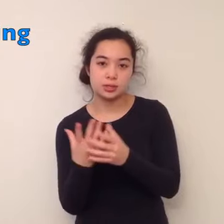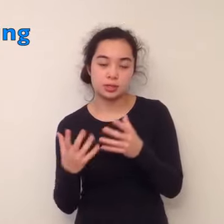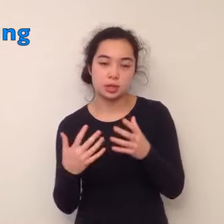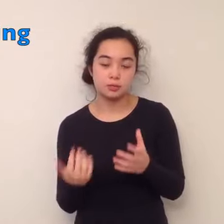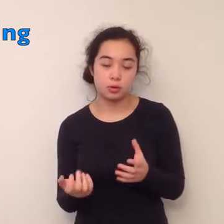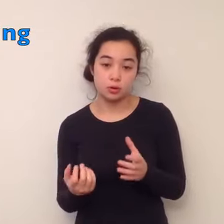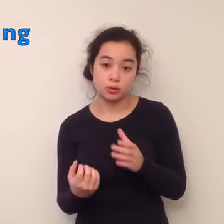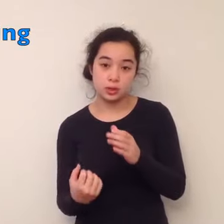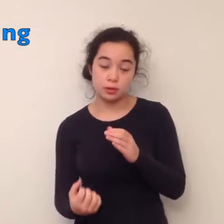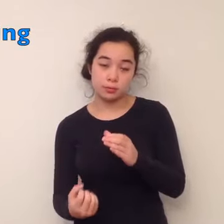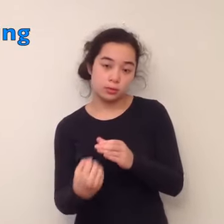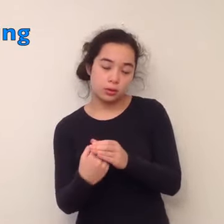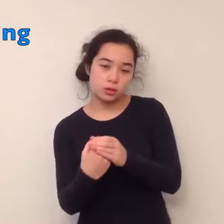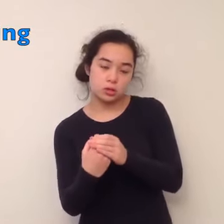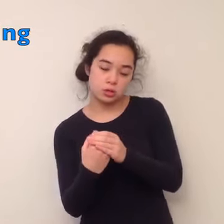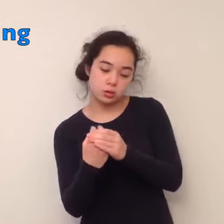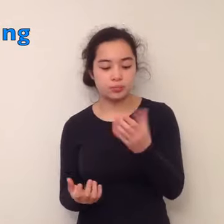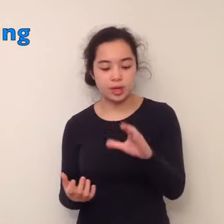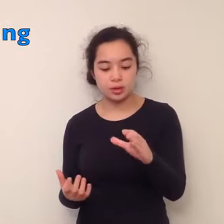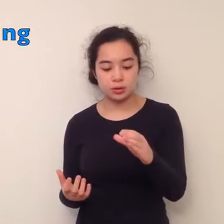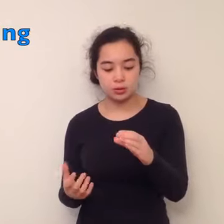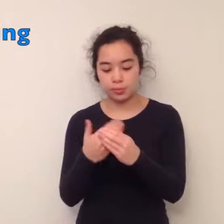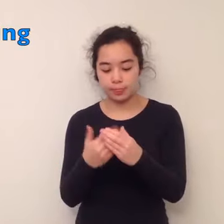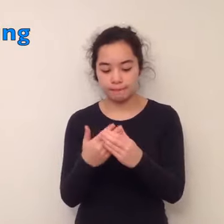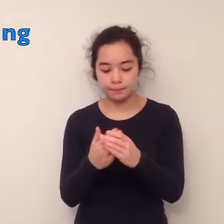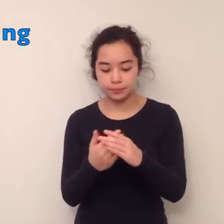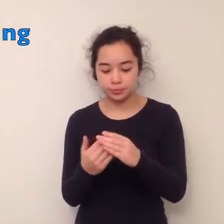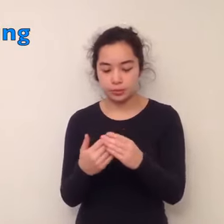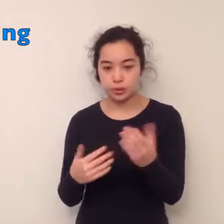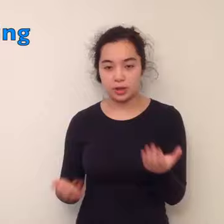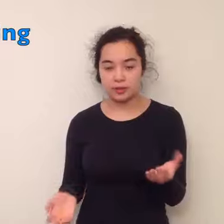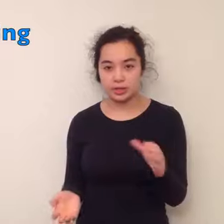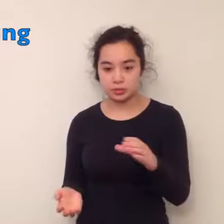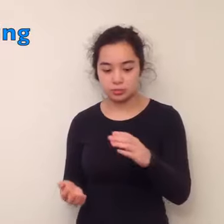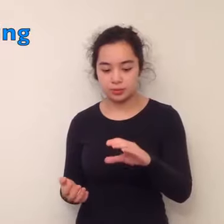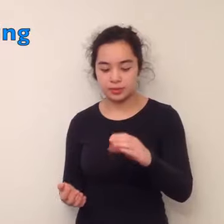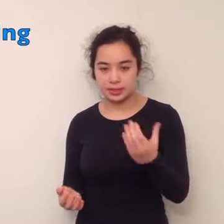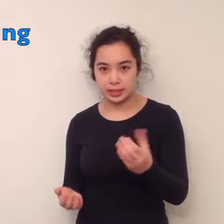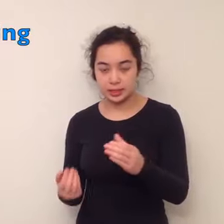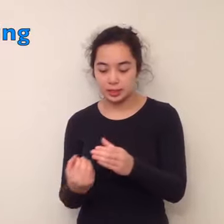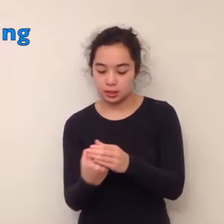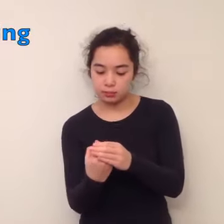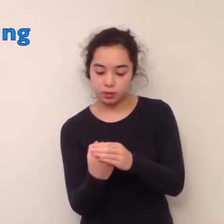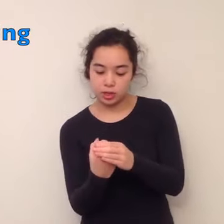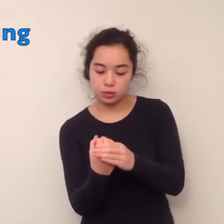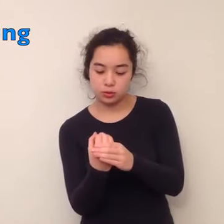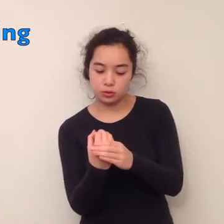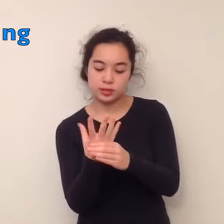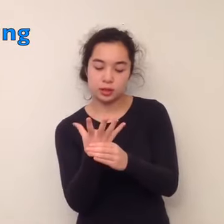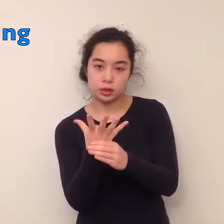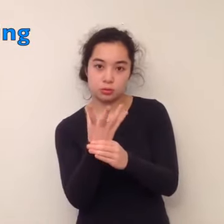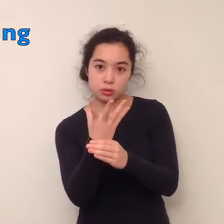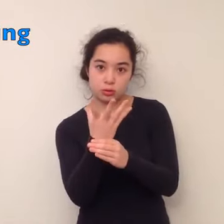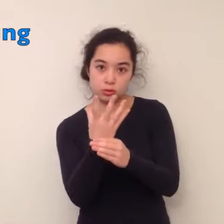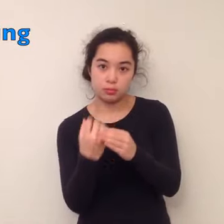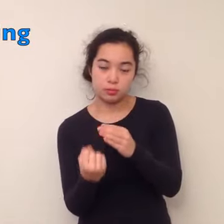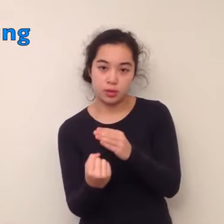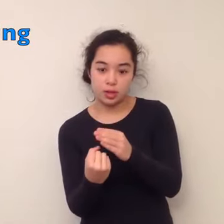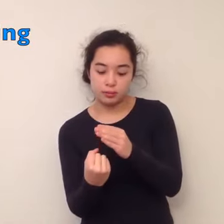a time of growth and stuff. So you make your left hand into a bit of a C and bring your hand through and go